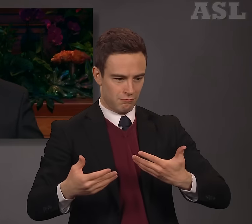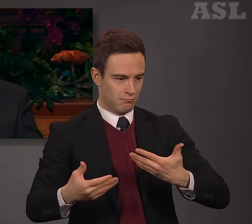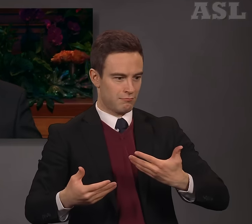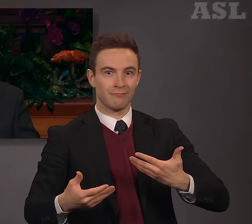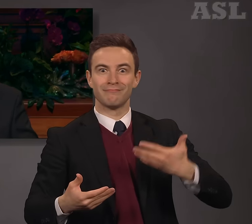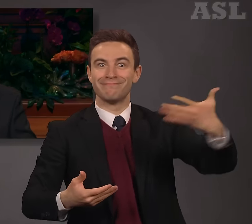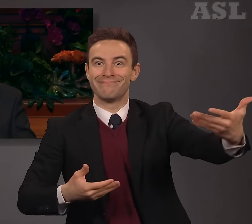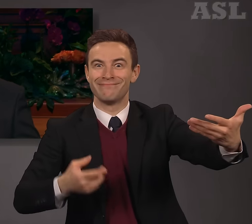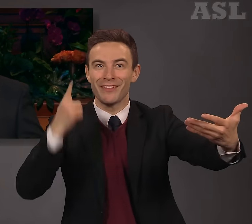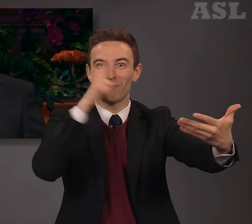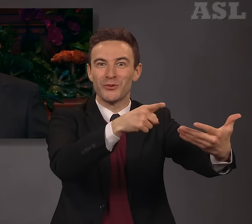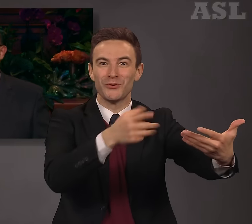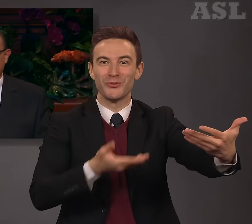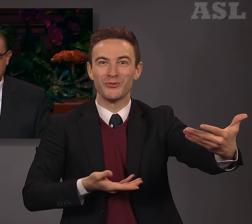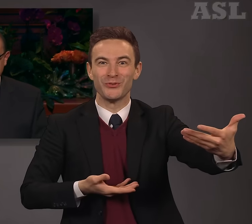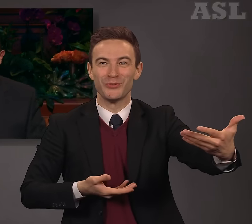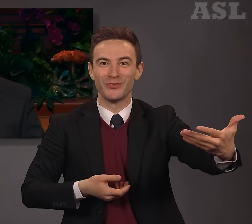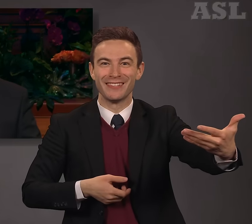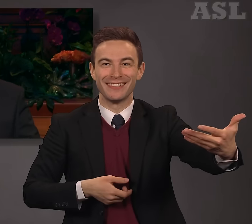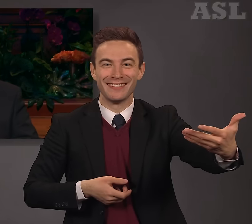replied.